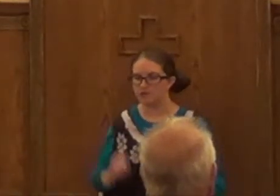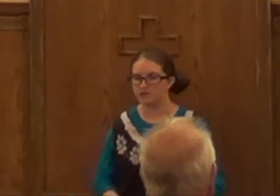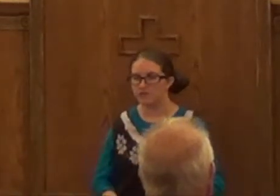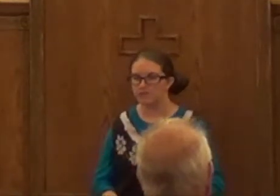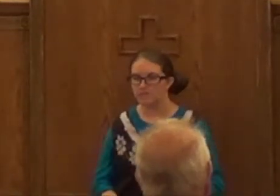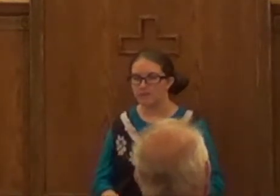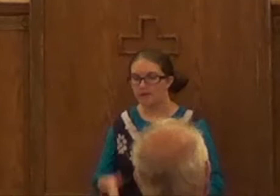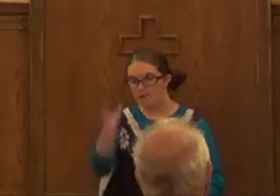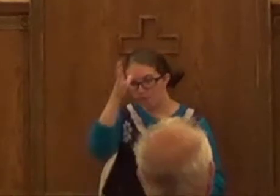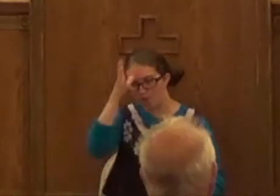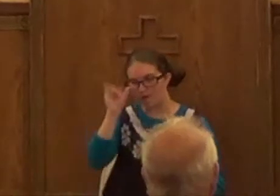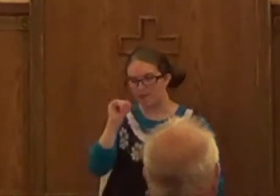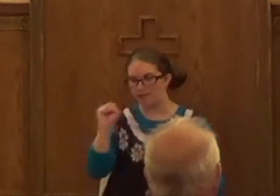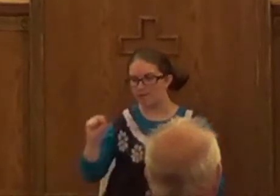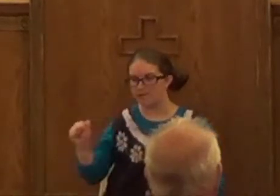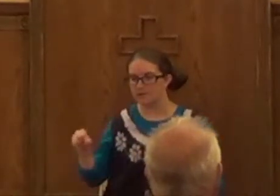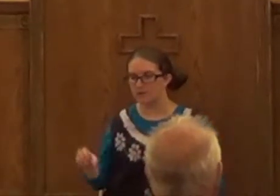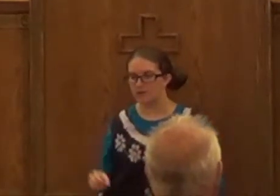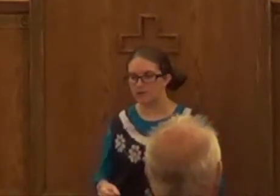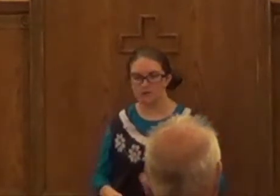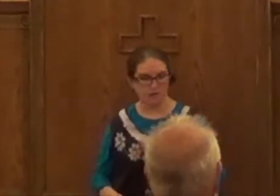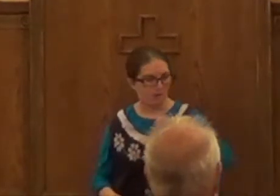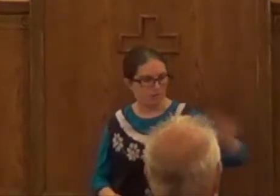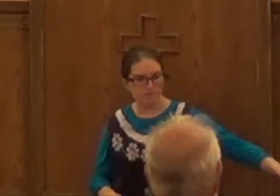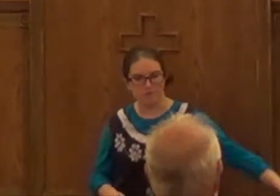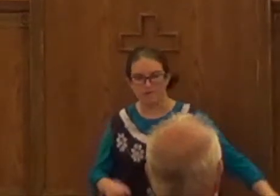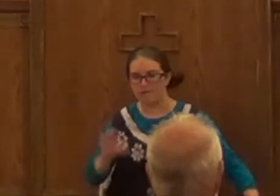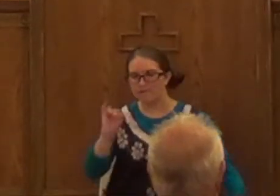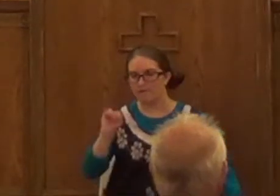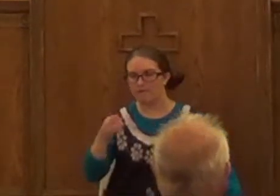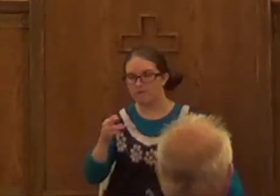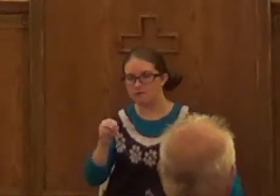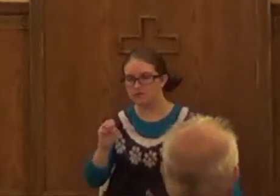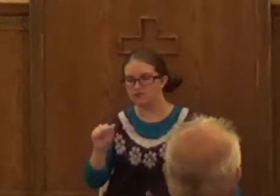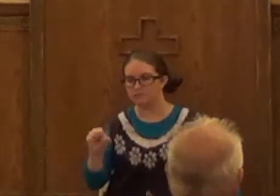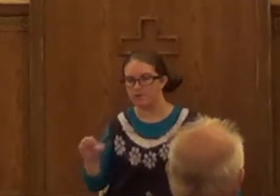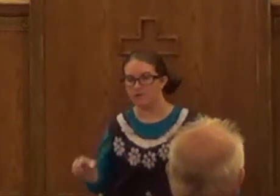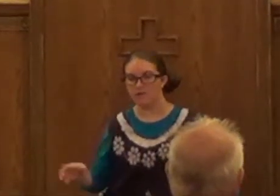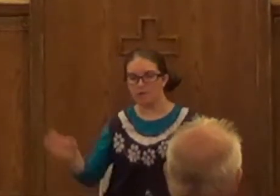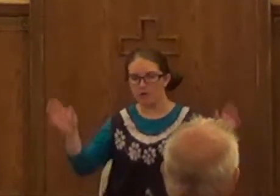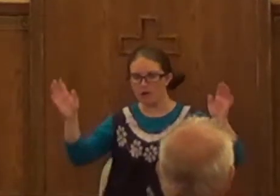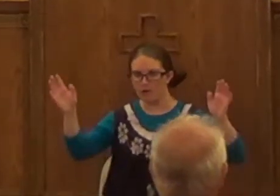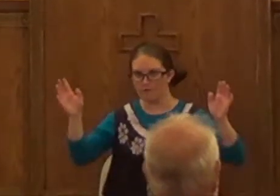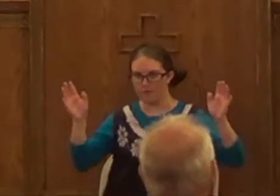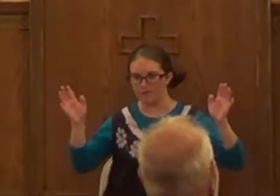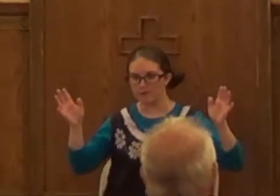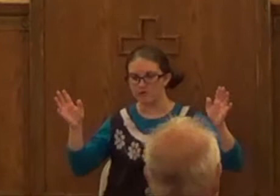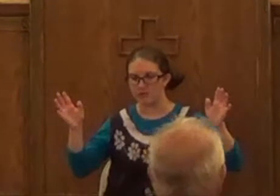going to father Isaac, you've got to get rid of Ishmael. He comes to us soon.